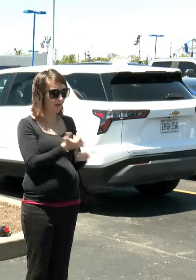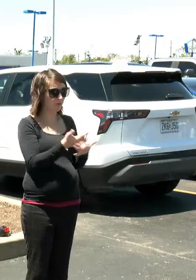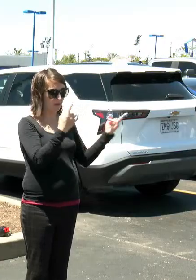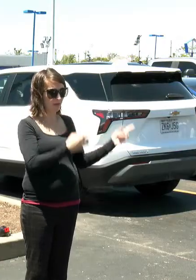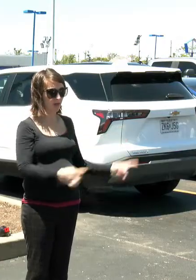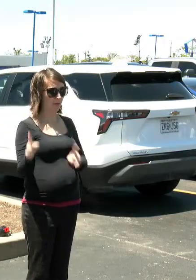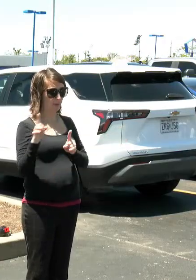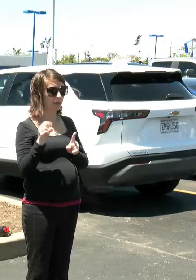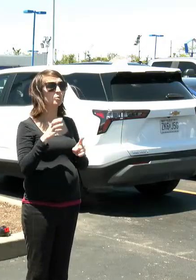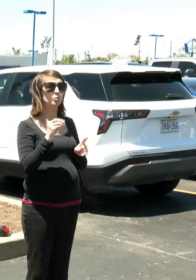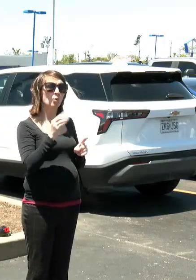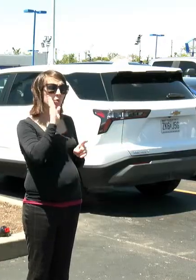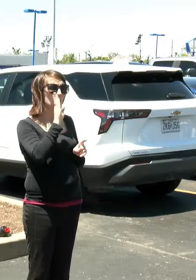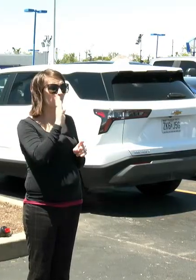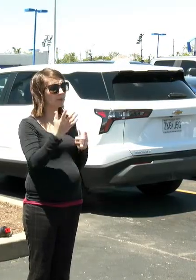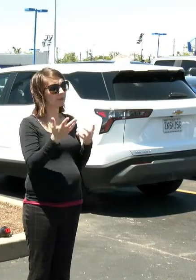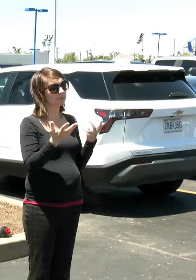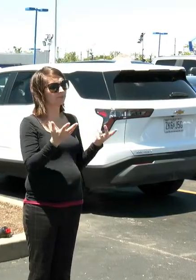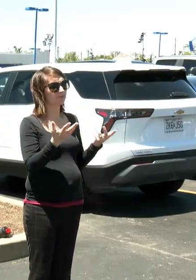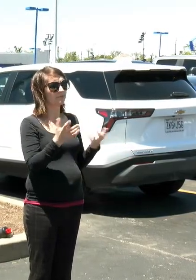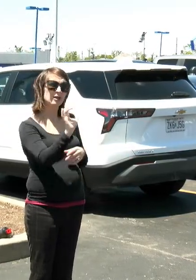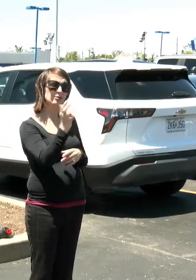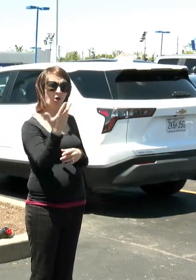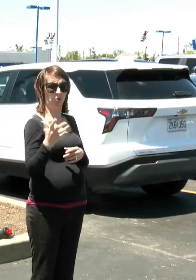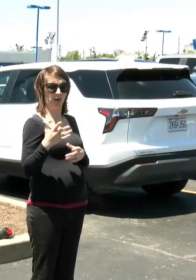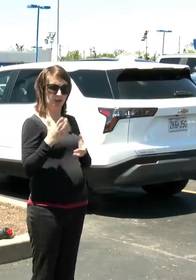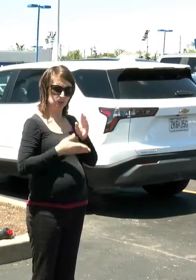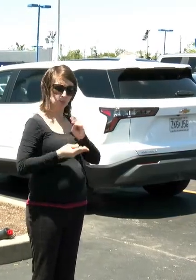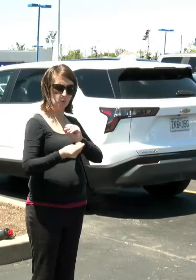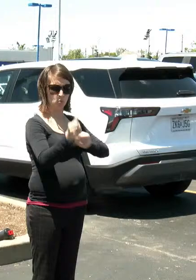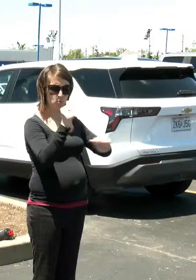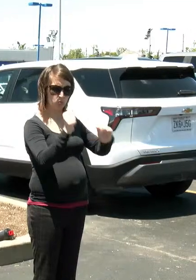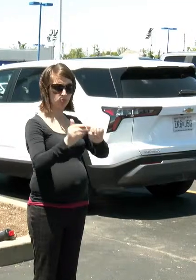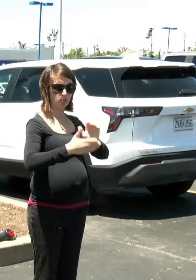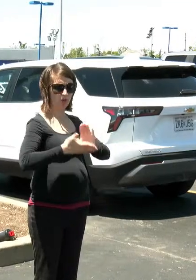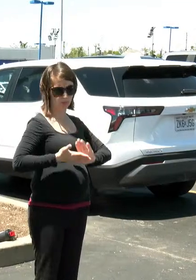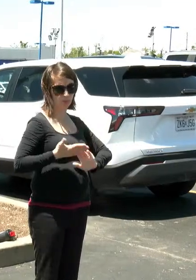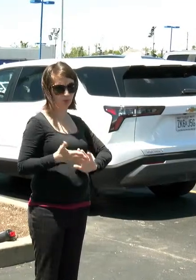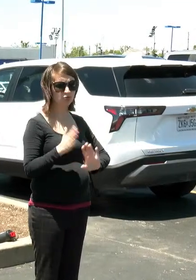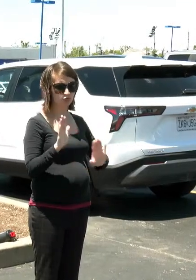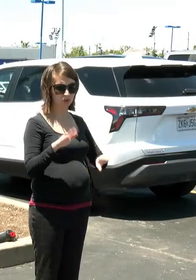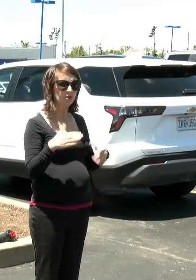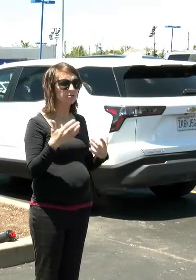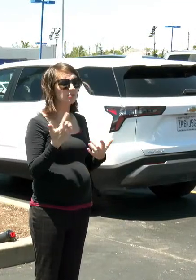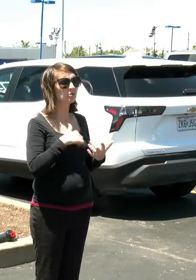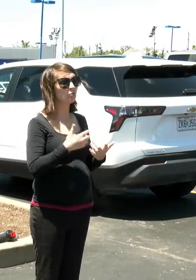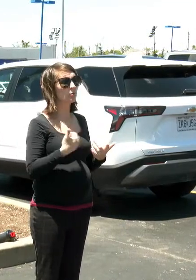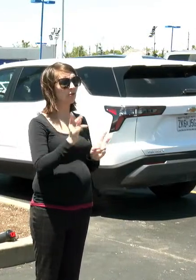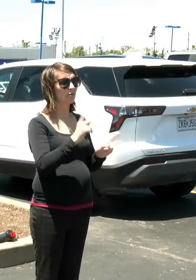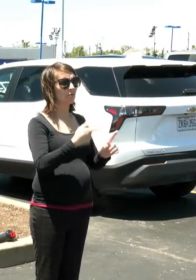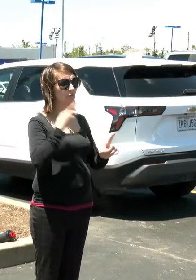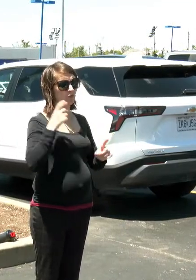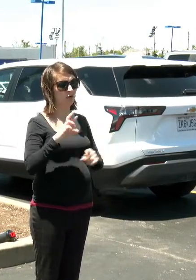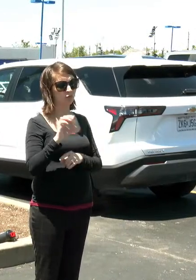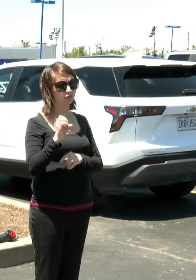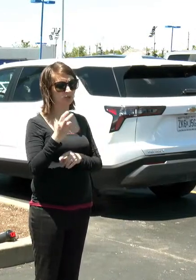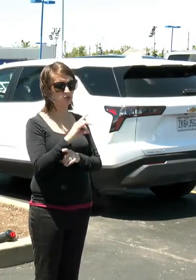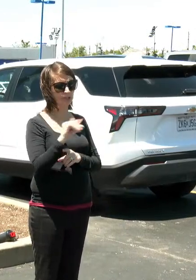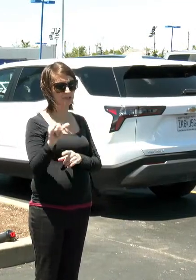So this will be it's already a smooth operation. So we've got people in from the Region C area that